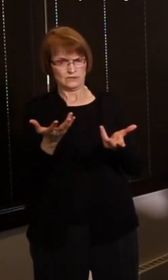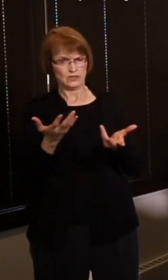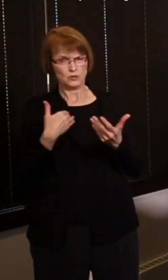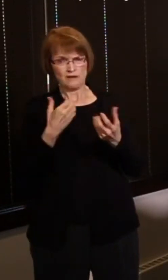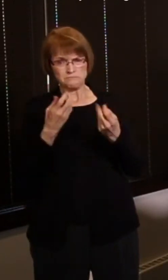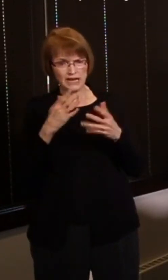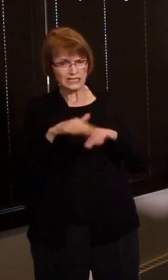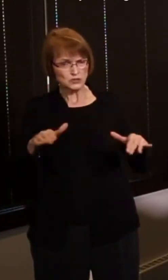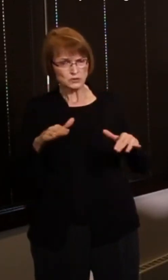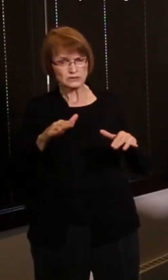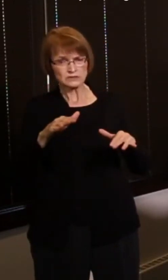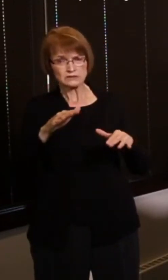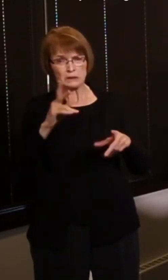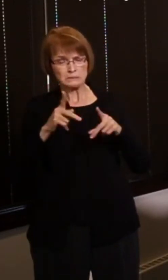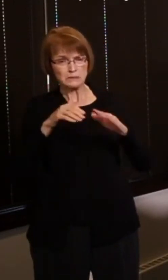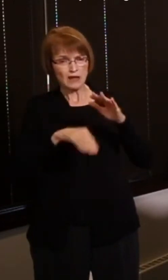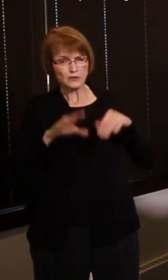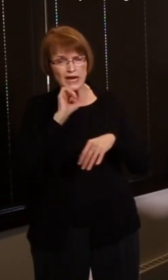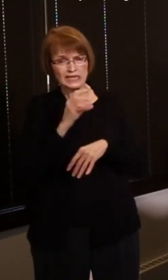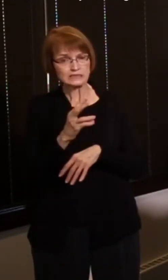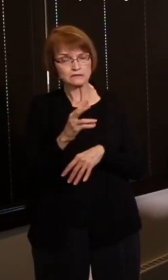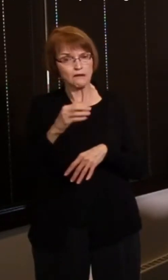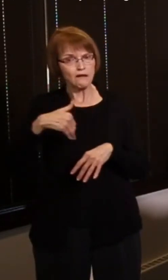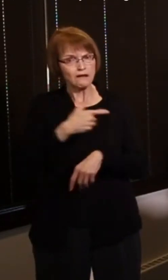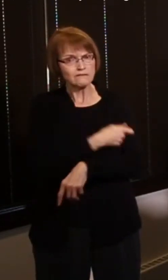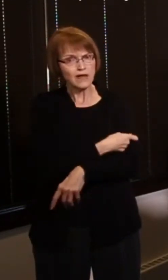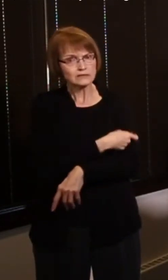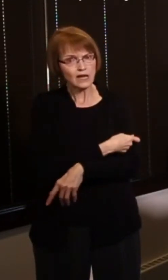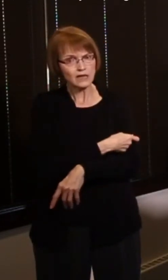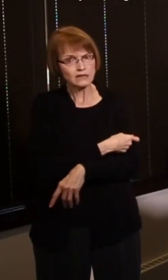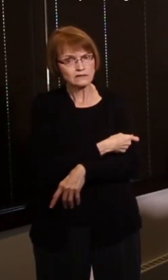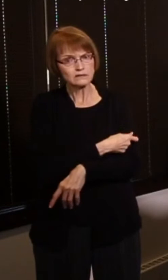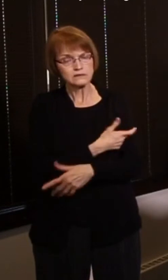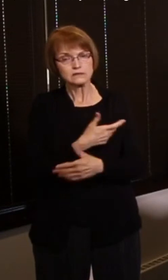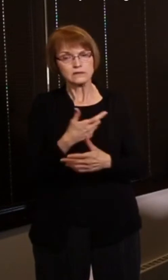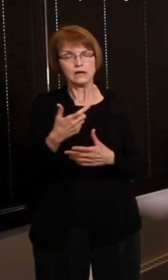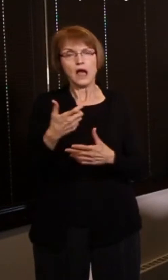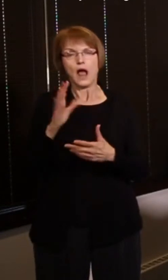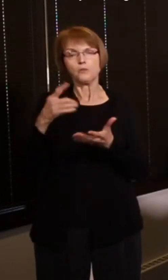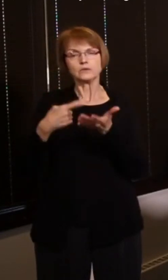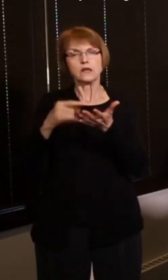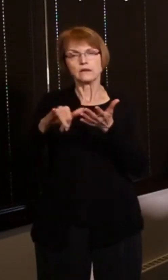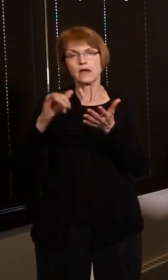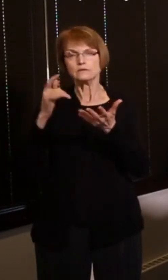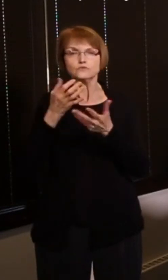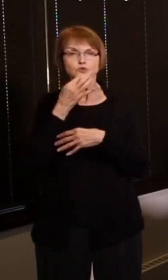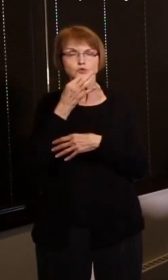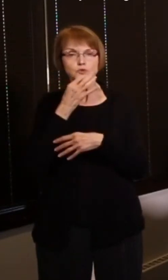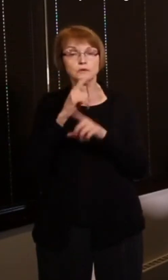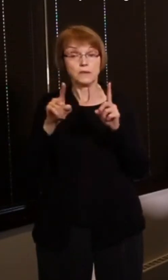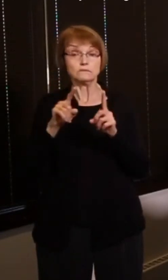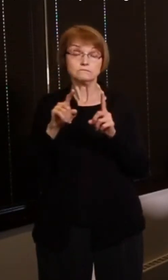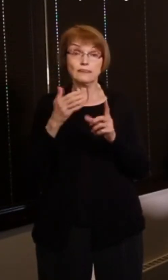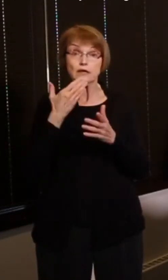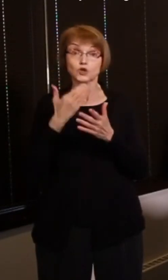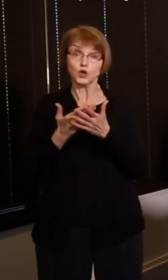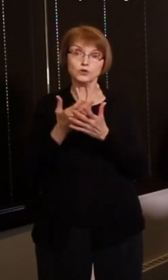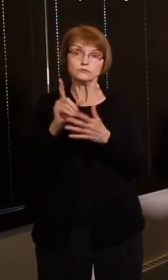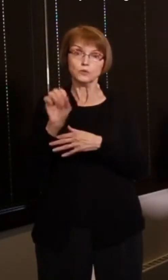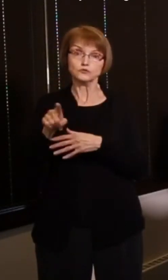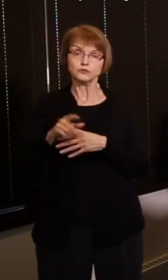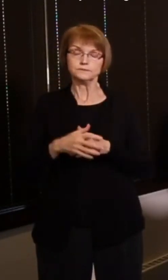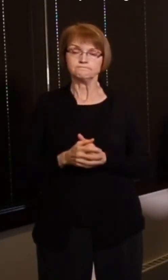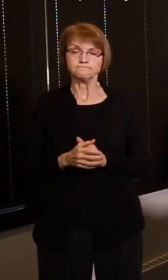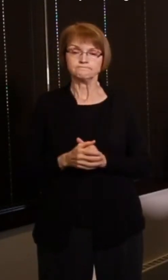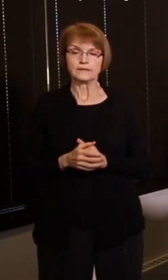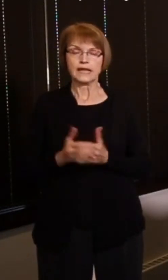or people under 16 that aren't getting vaccinated. So we'll talk about that here in just a minute, but it's a good point.